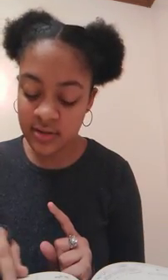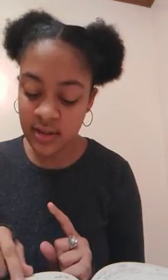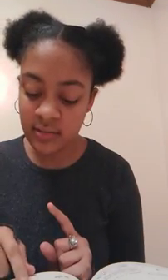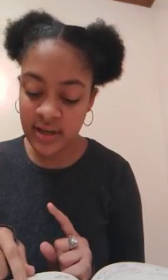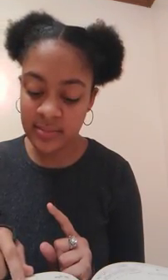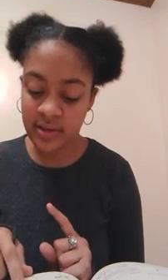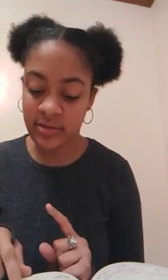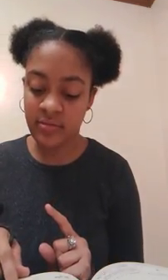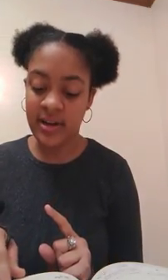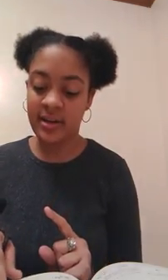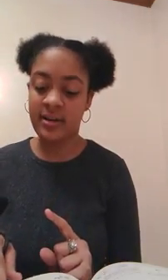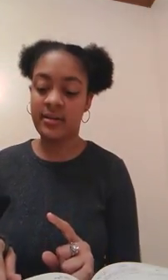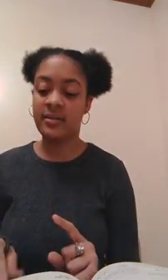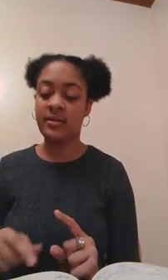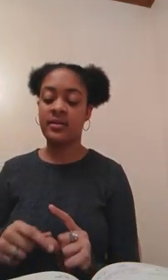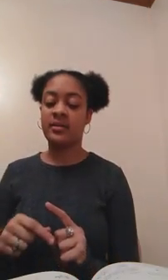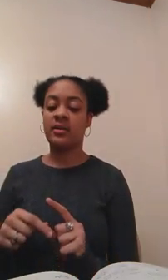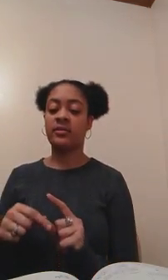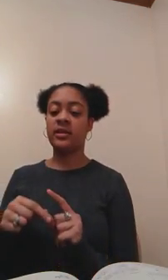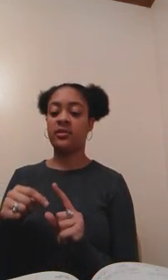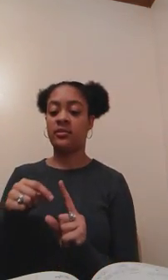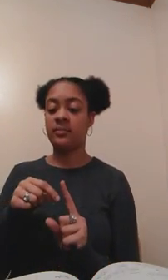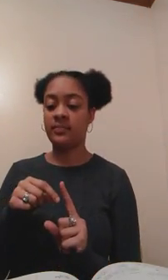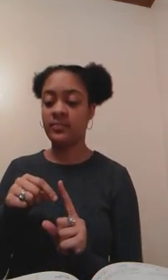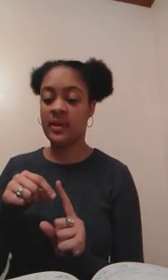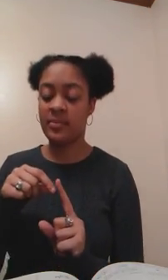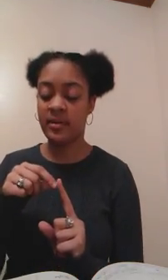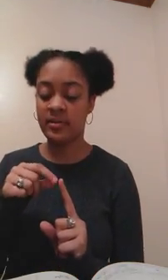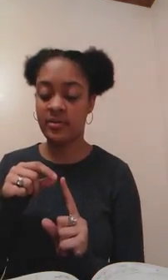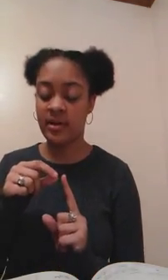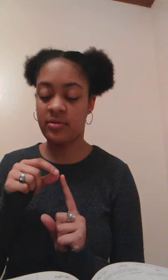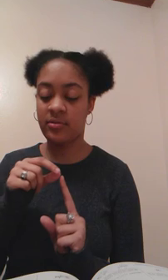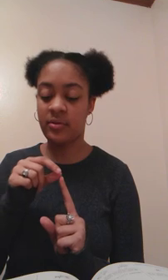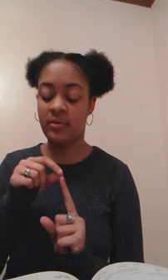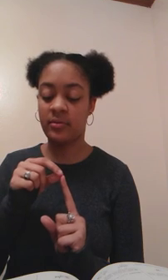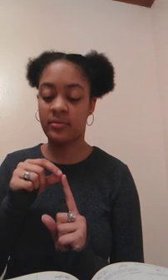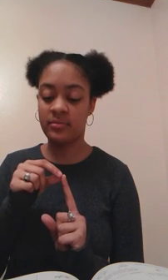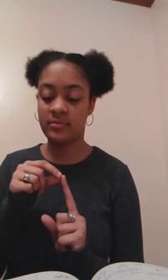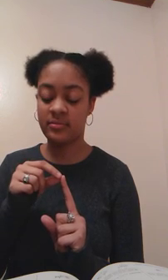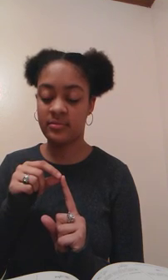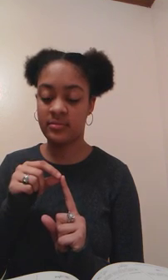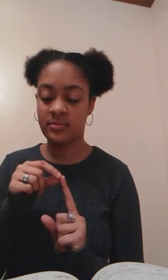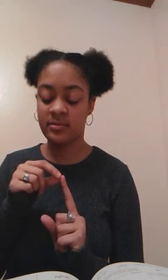signer mimes a threading of a needle and pulling the thread through the hole.